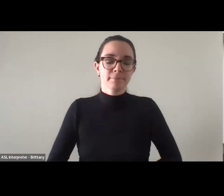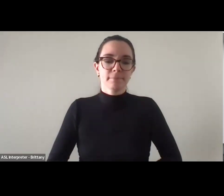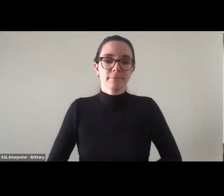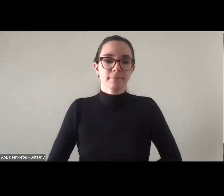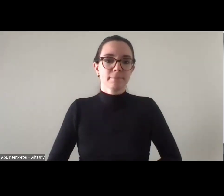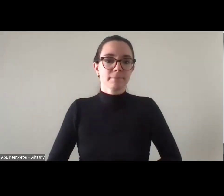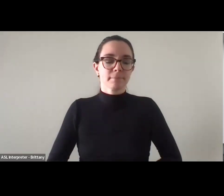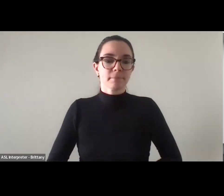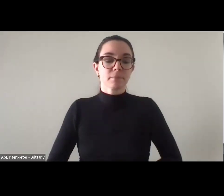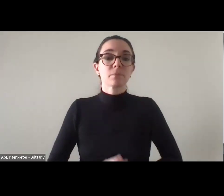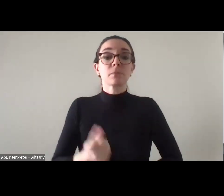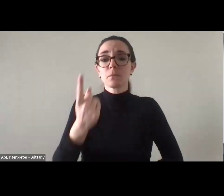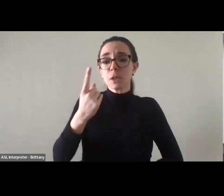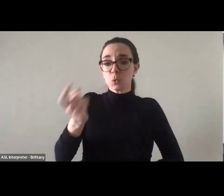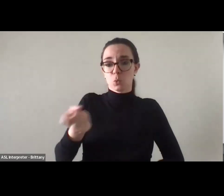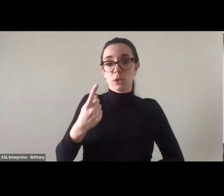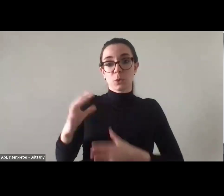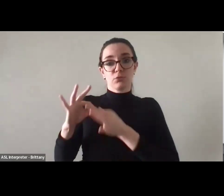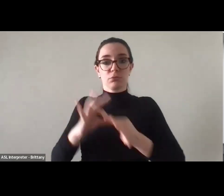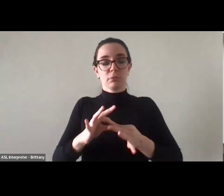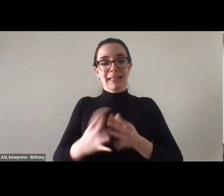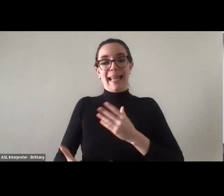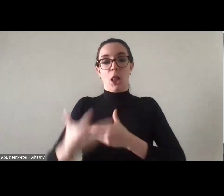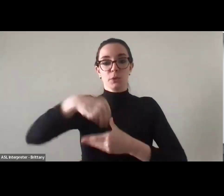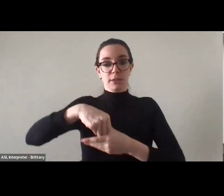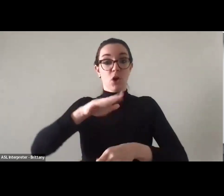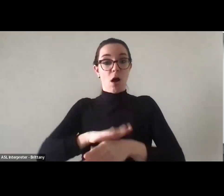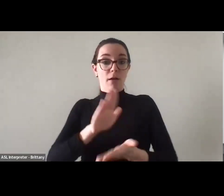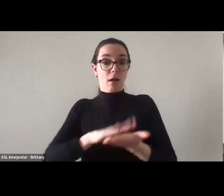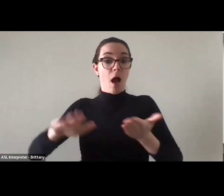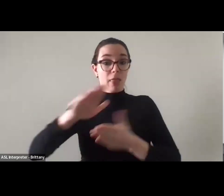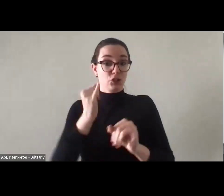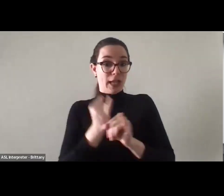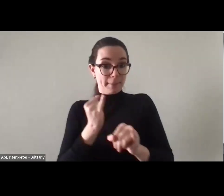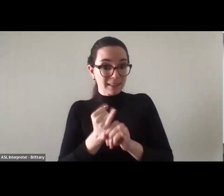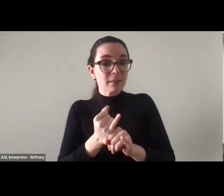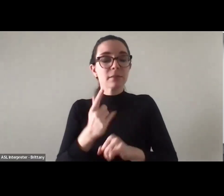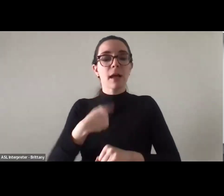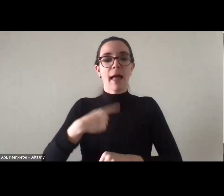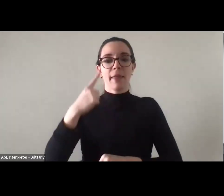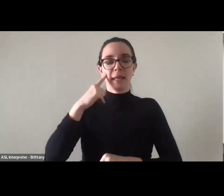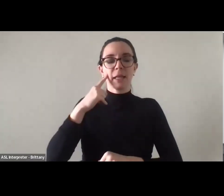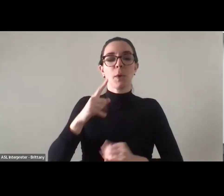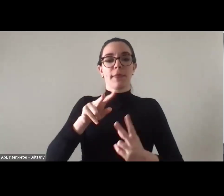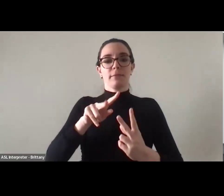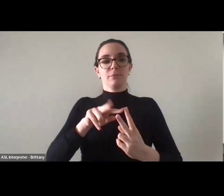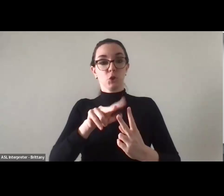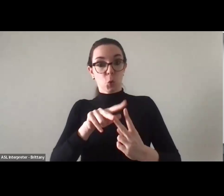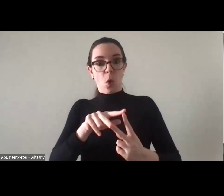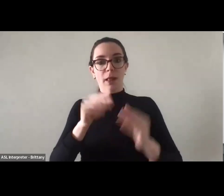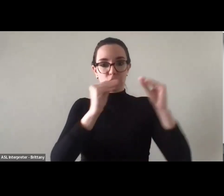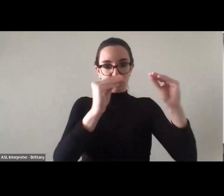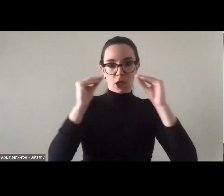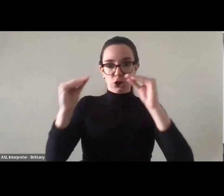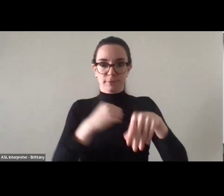And there is a question here about inclusivity on college campuses. And I think with the related instruction, a lot of that is